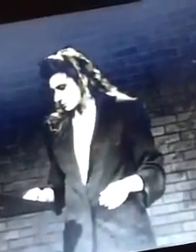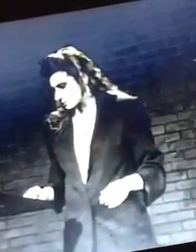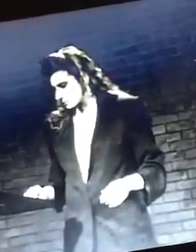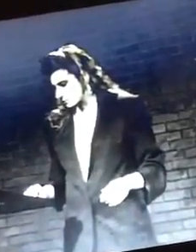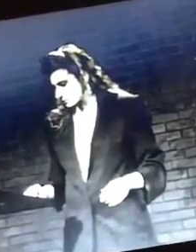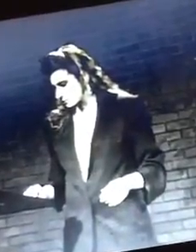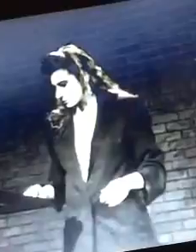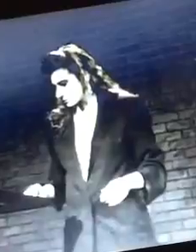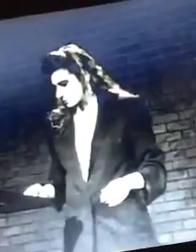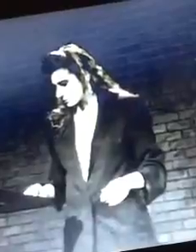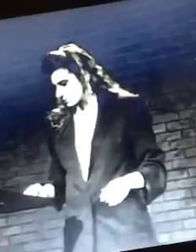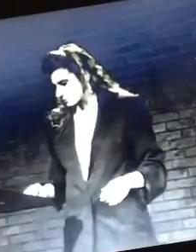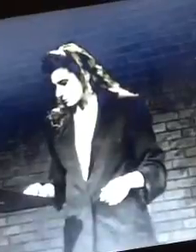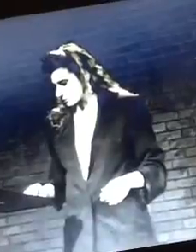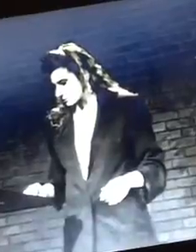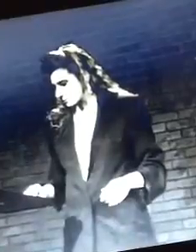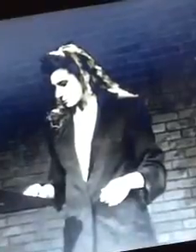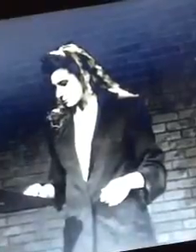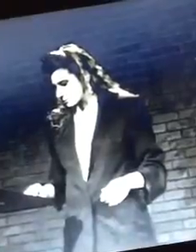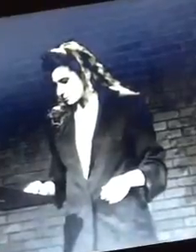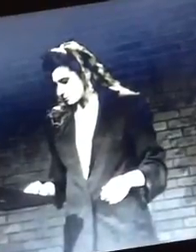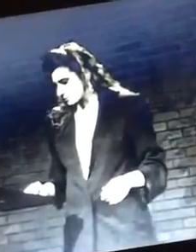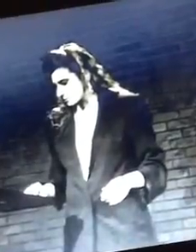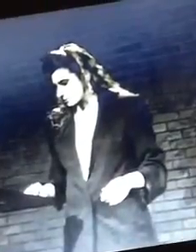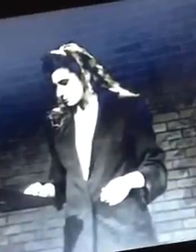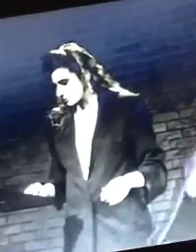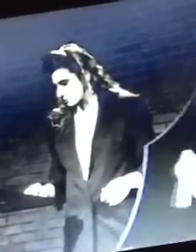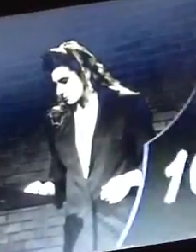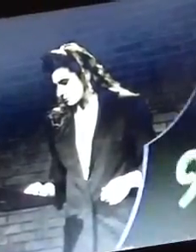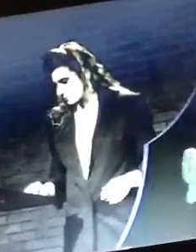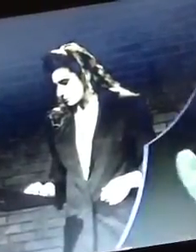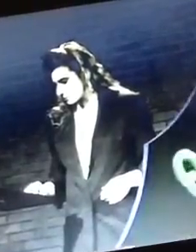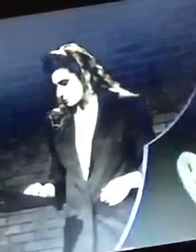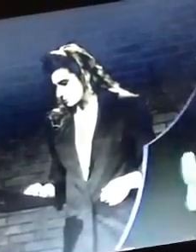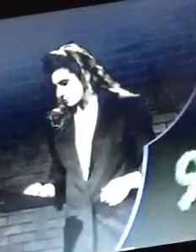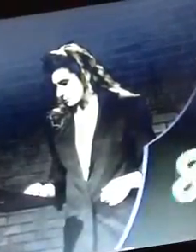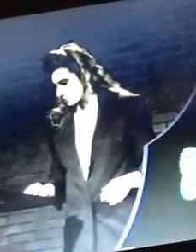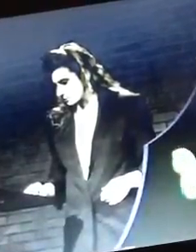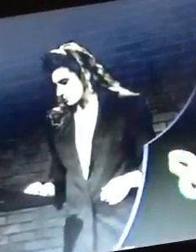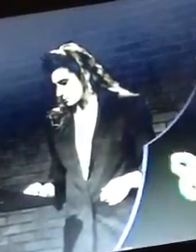of what it means to be a qualified interpreter. But however, the EEOC